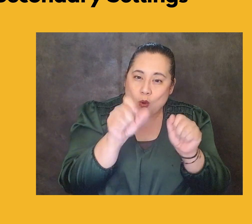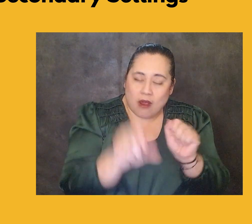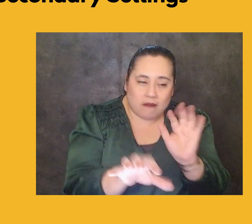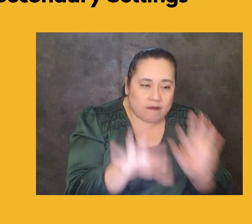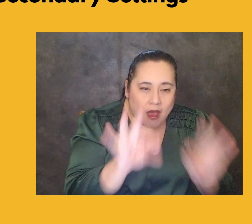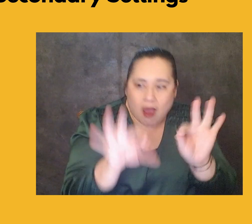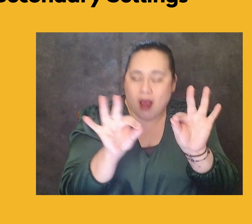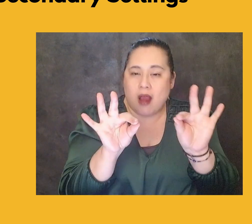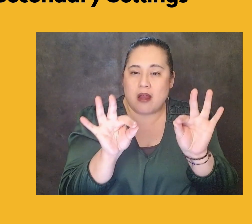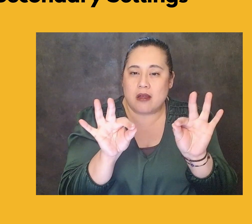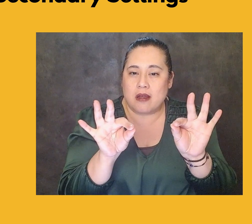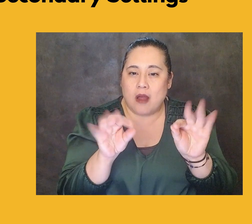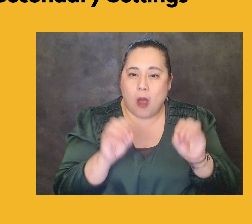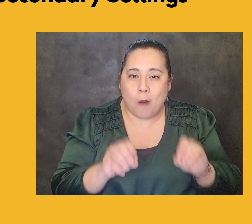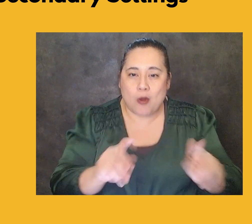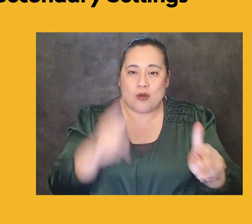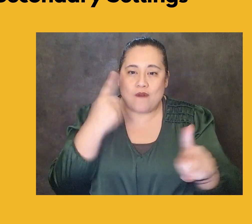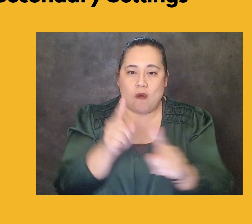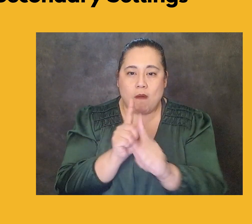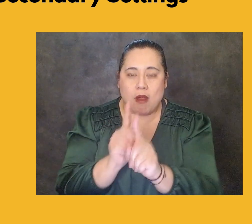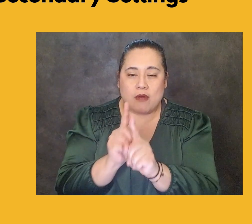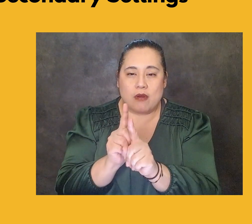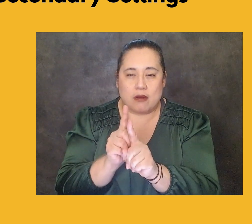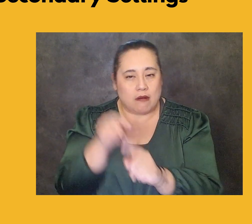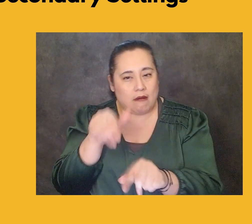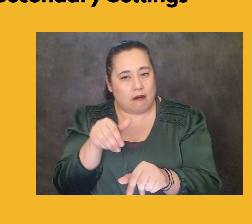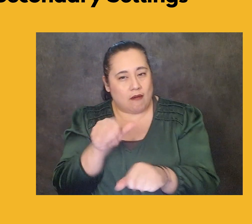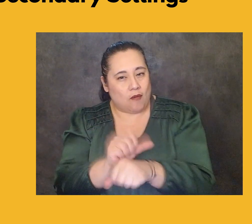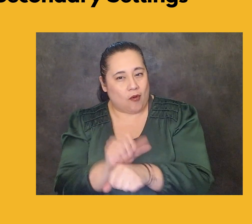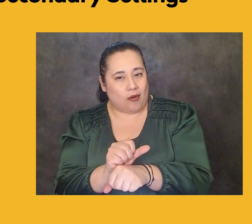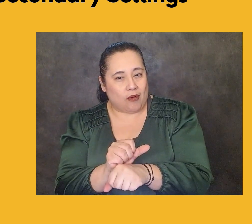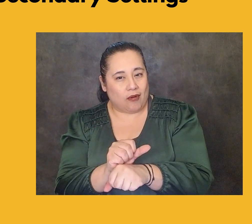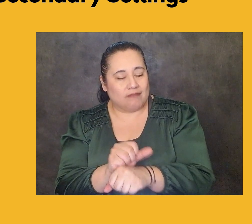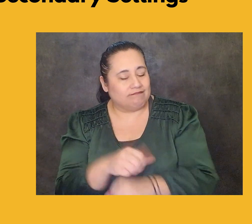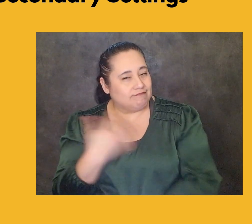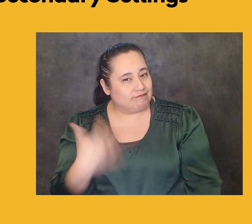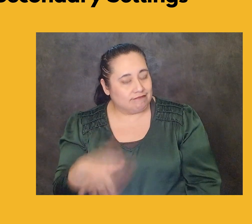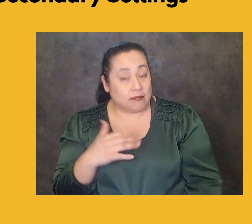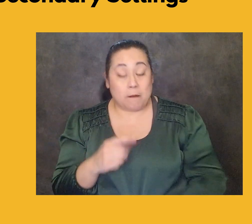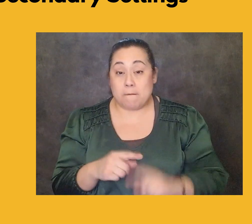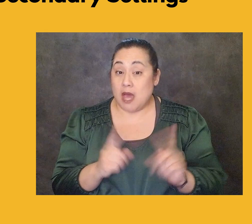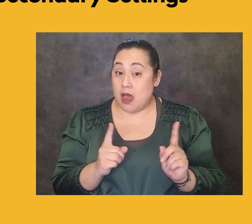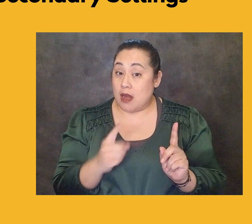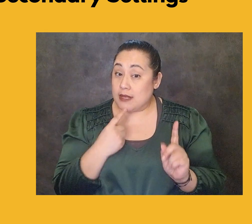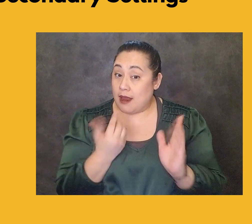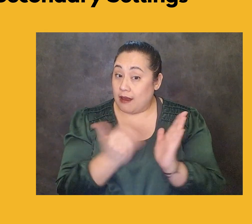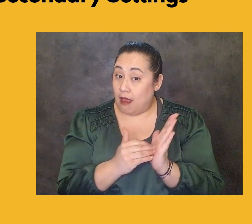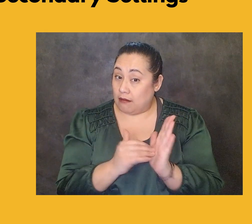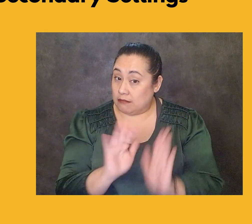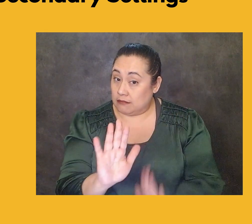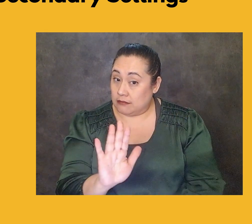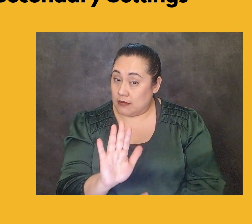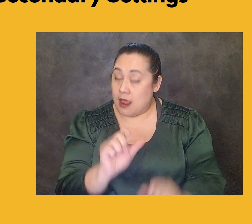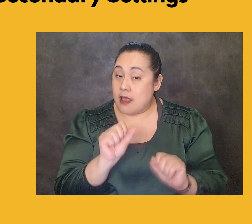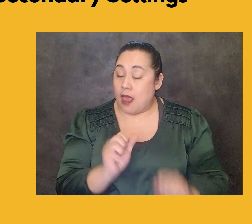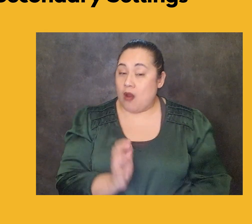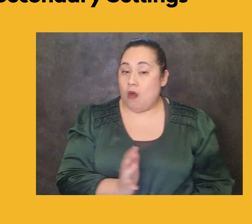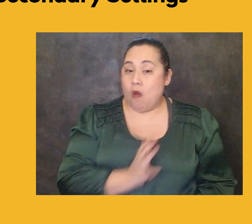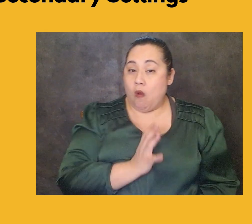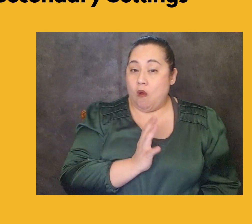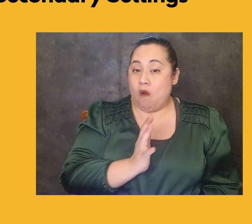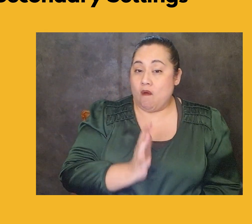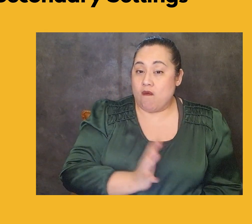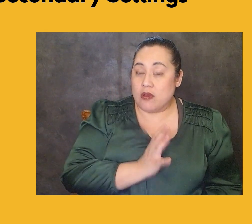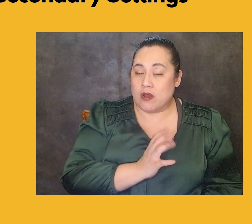find mentoring opportunities and work. But I'll say again that it can be official